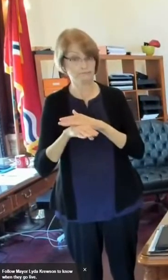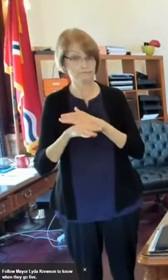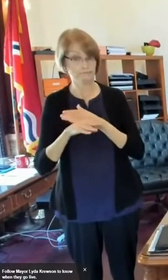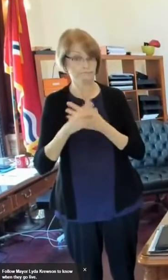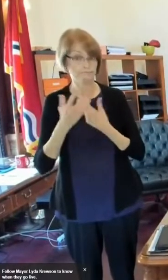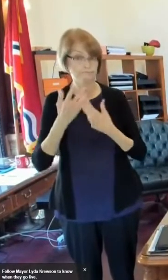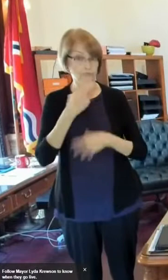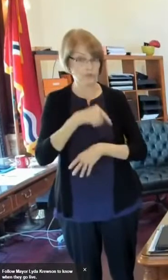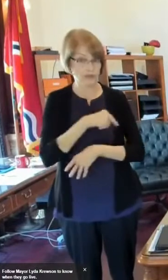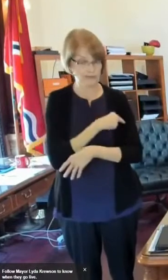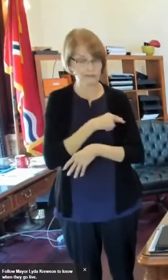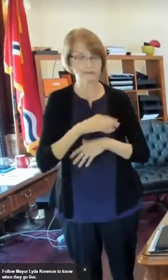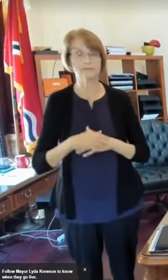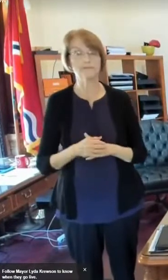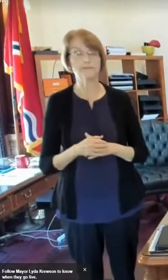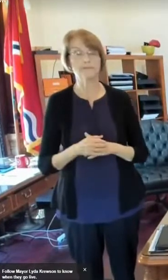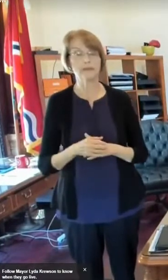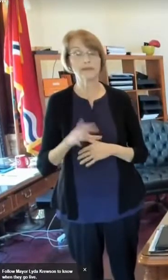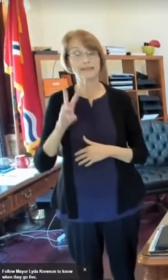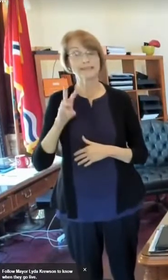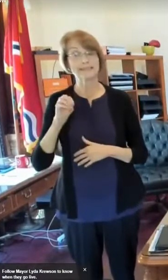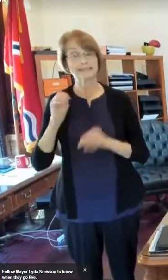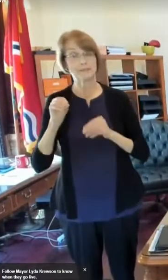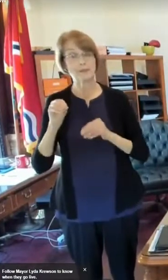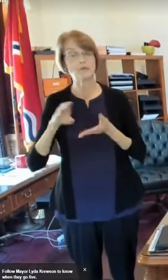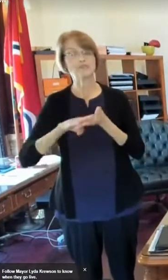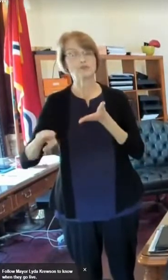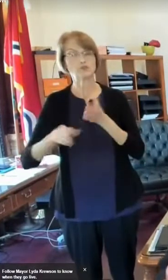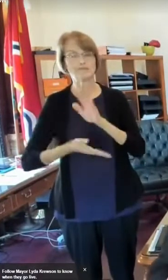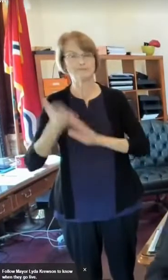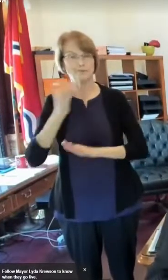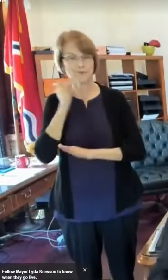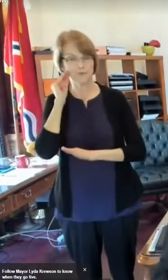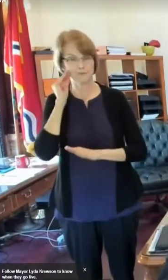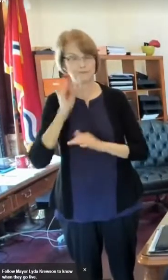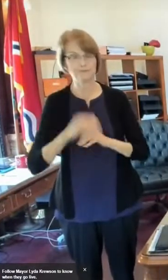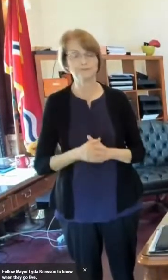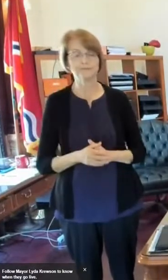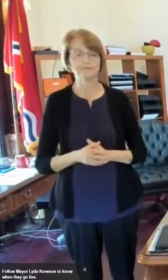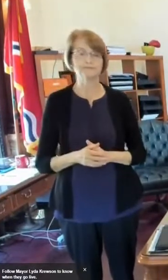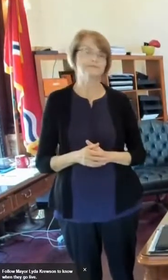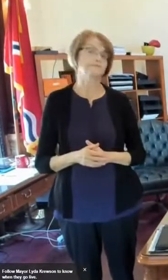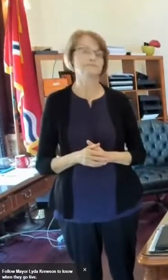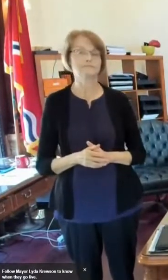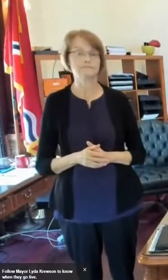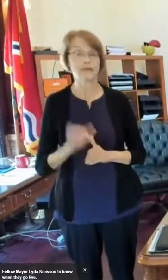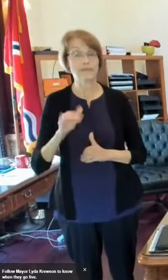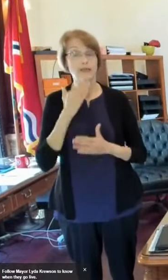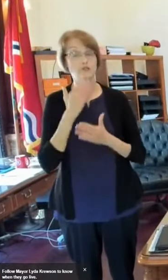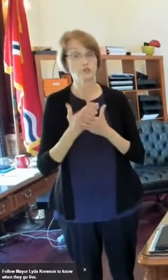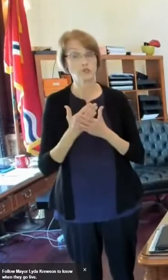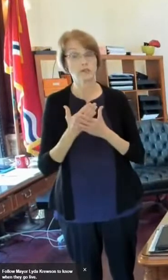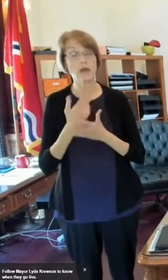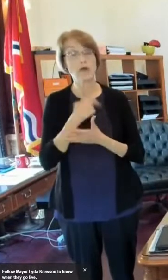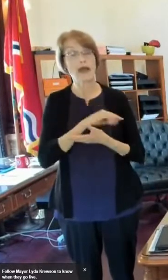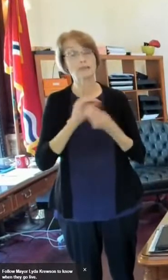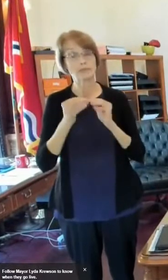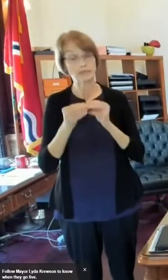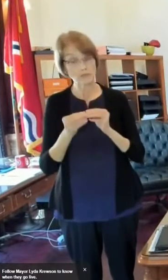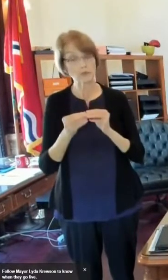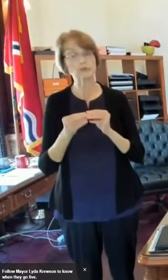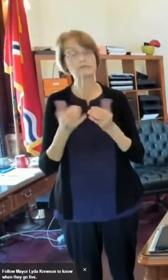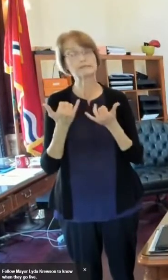and 60 people were discharged. So that's good. The hospital numbers are